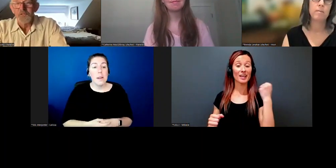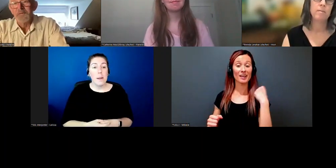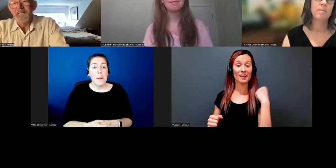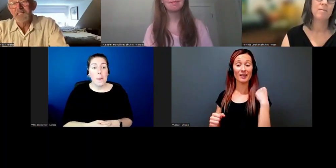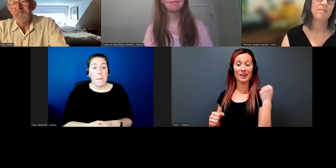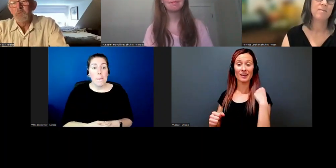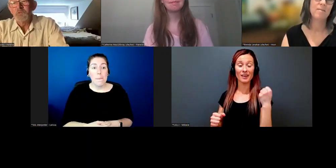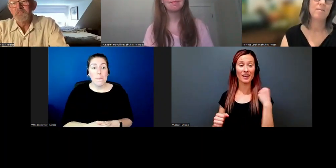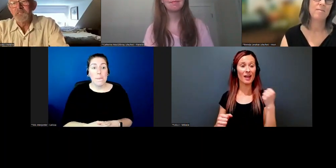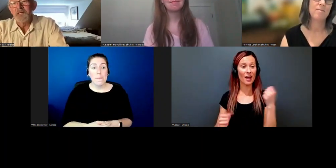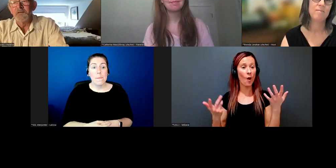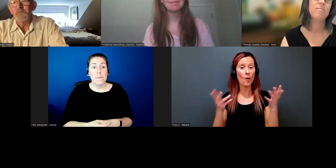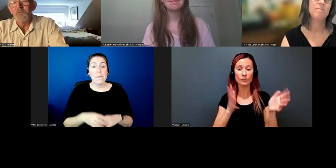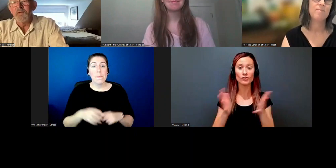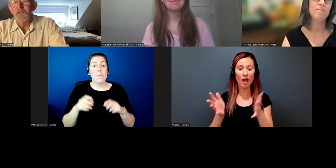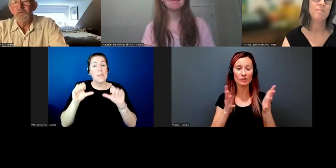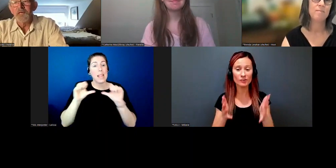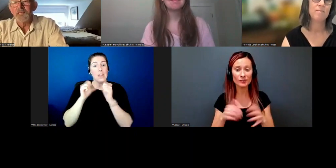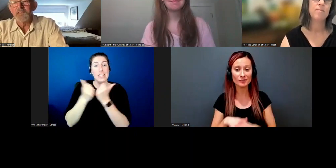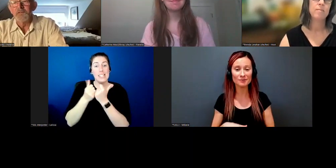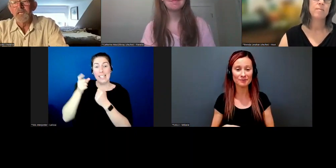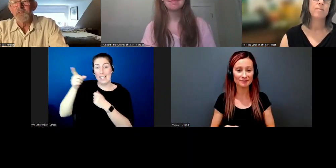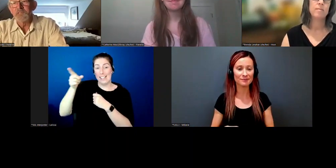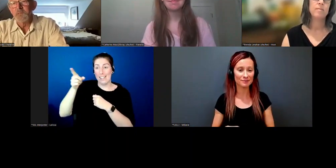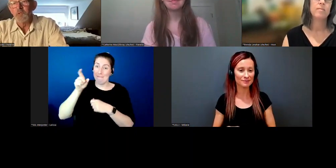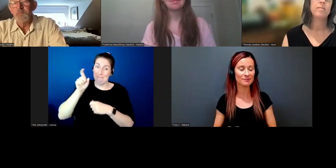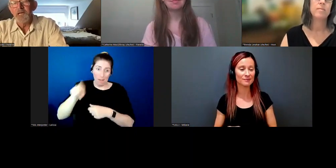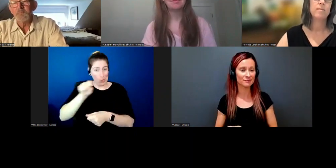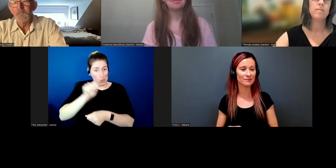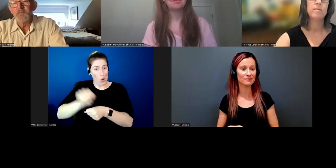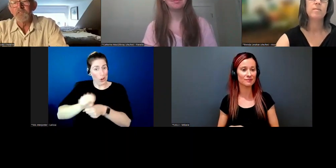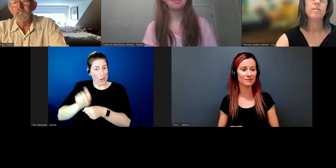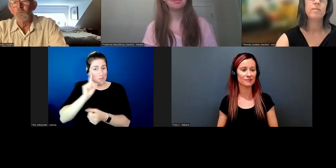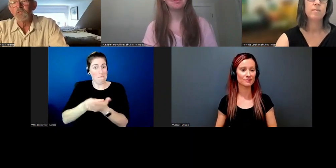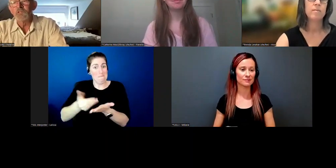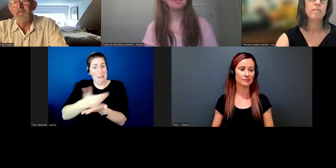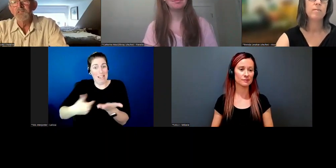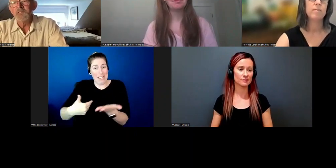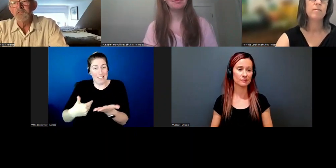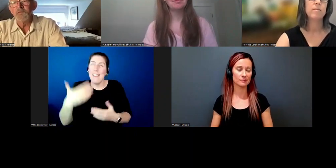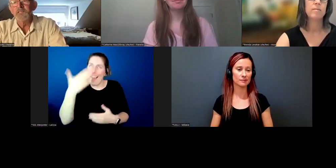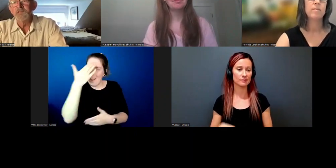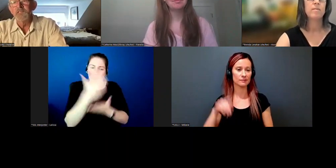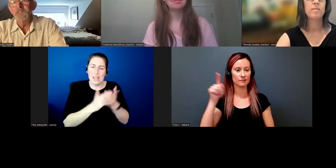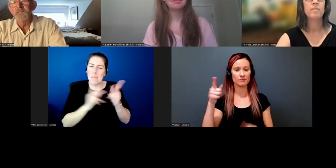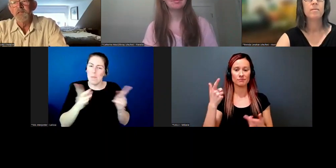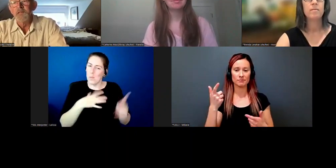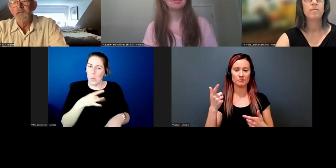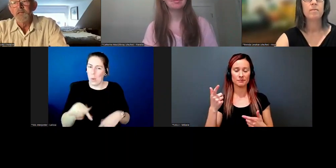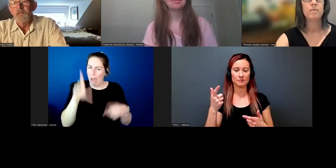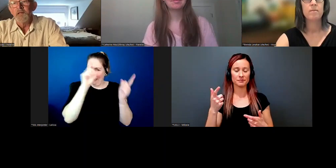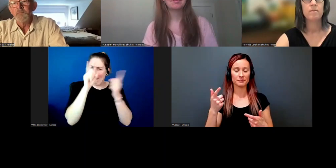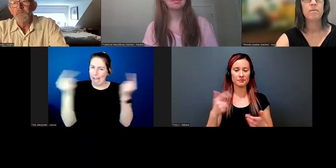earn their money, I suppose. I know that there has been some pushback because things will change for agencies.